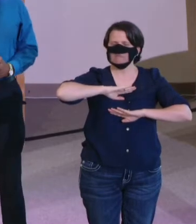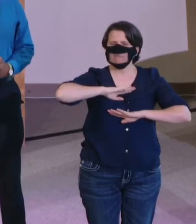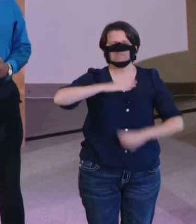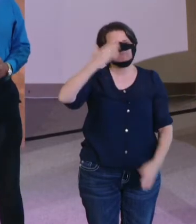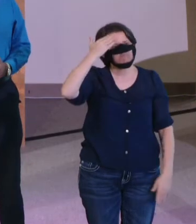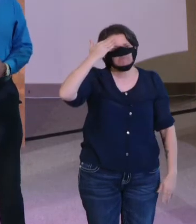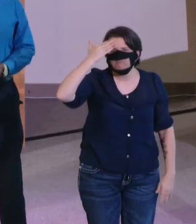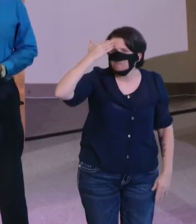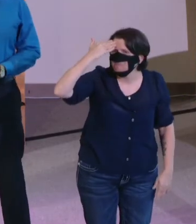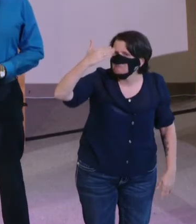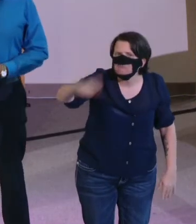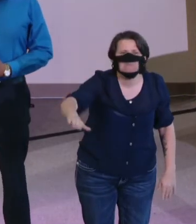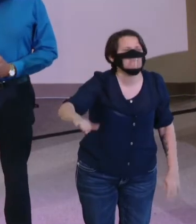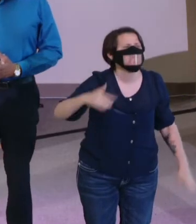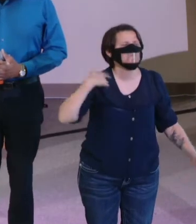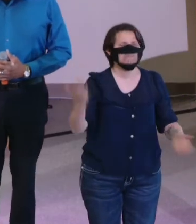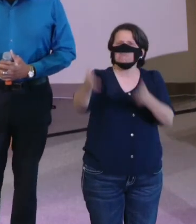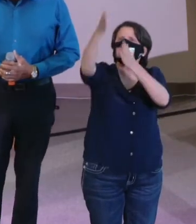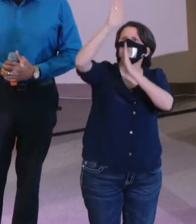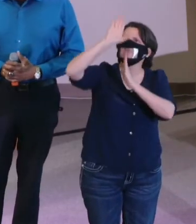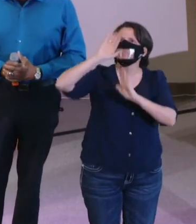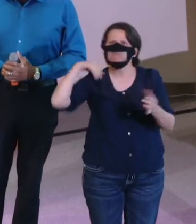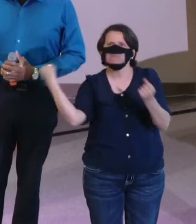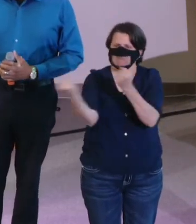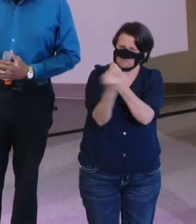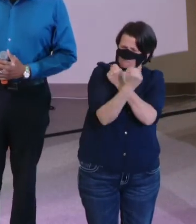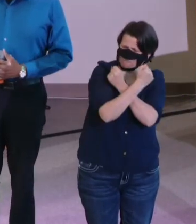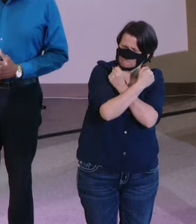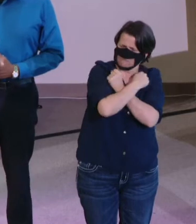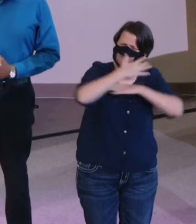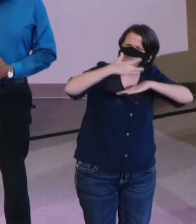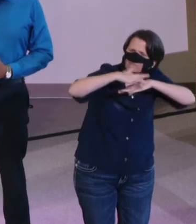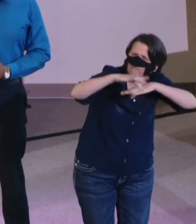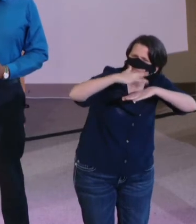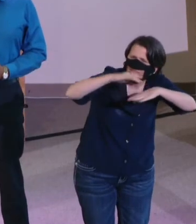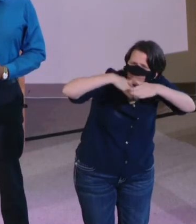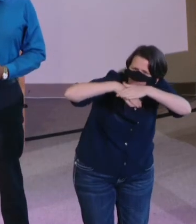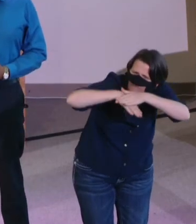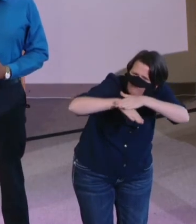I didn't know the love of God was at